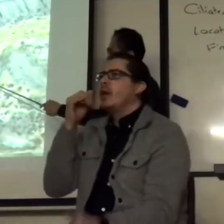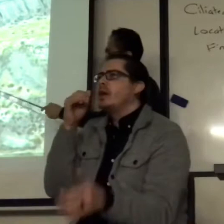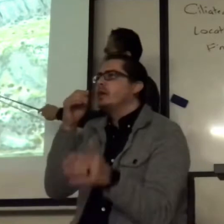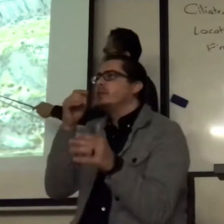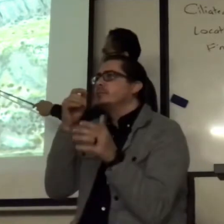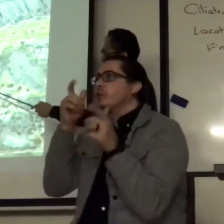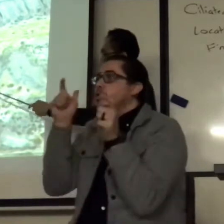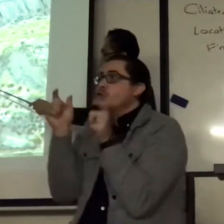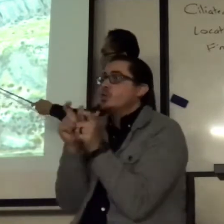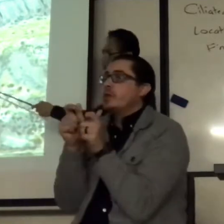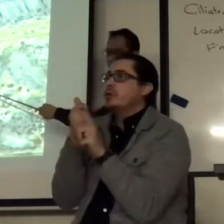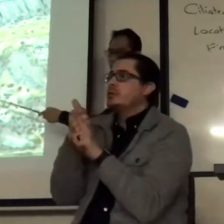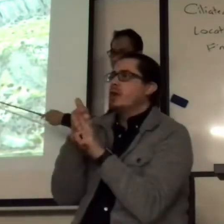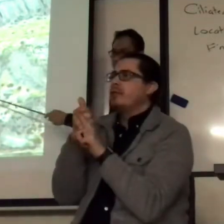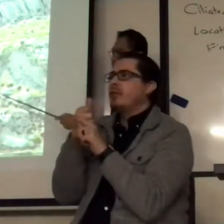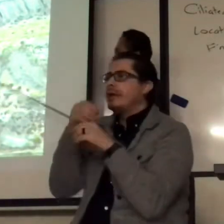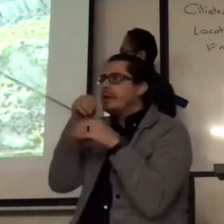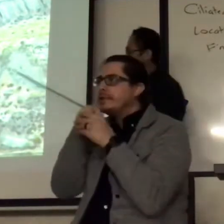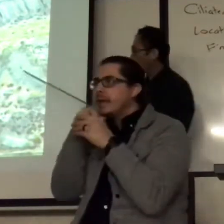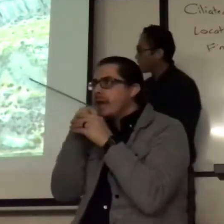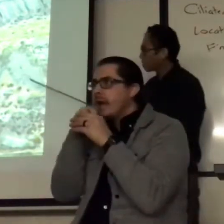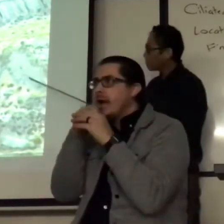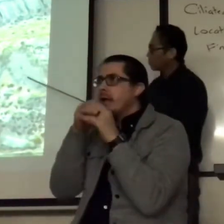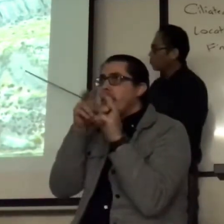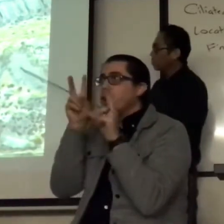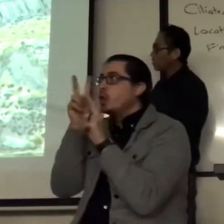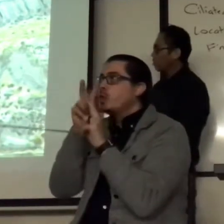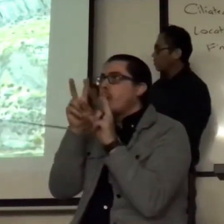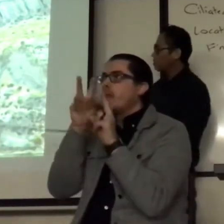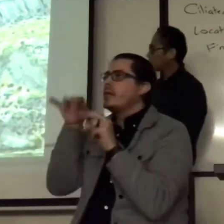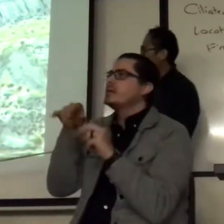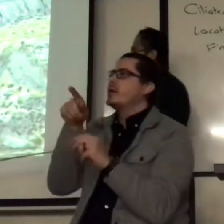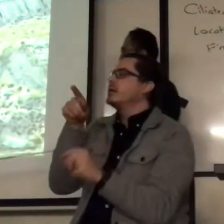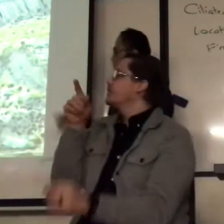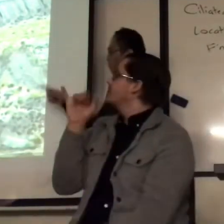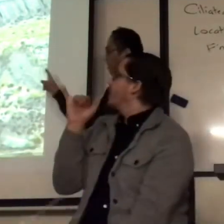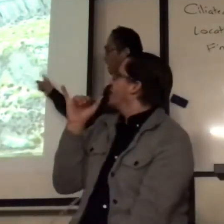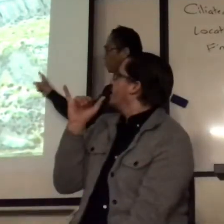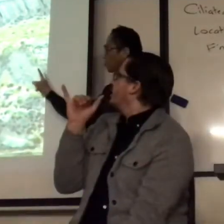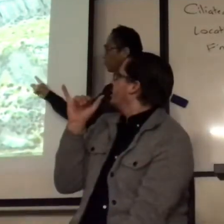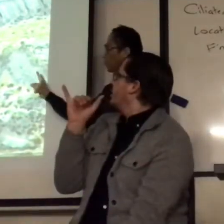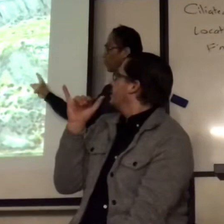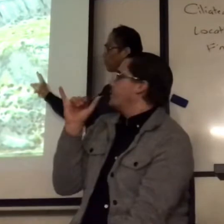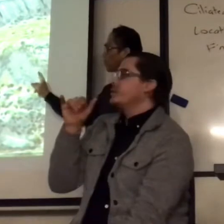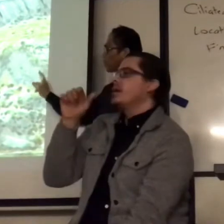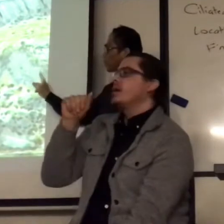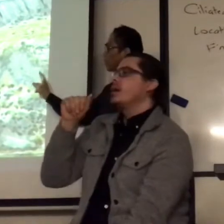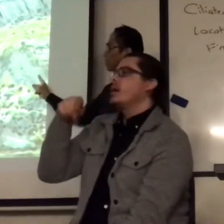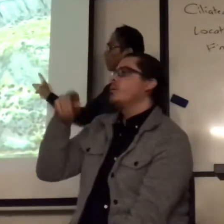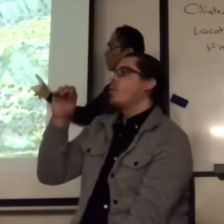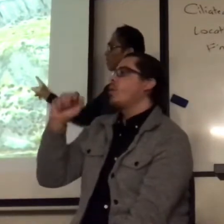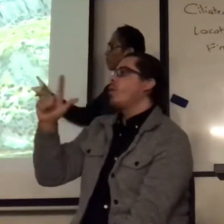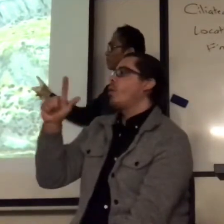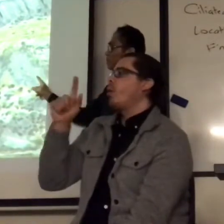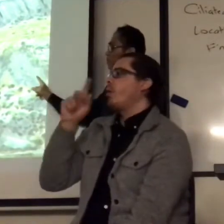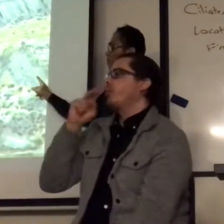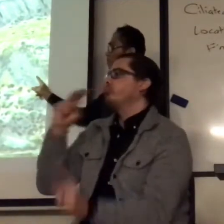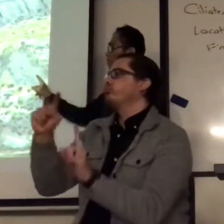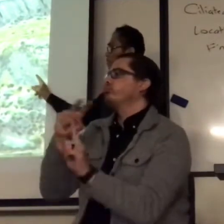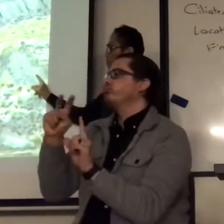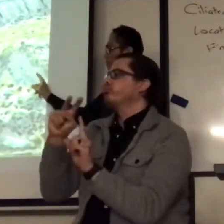you're like inside and you're looking around. That's like you looking around. This is like an apical view